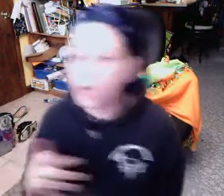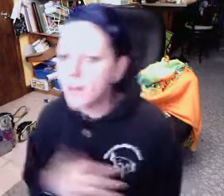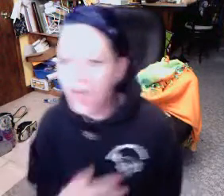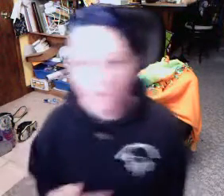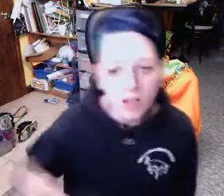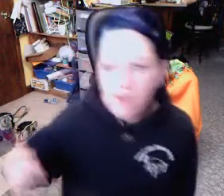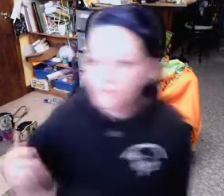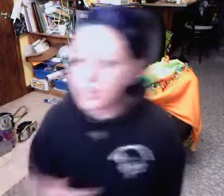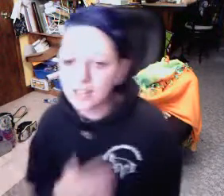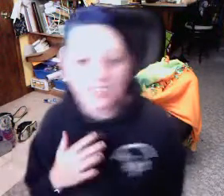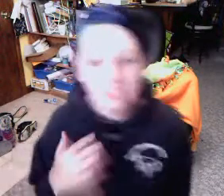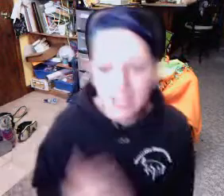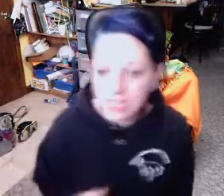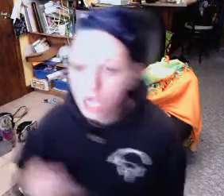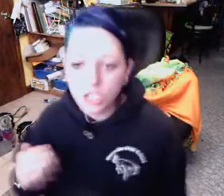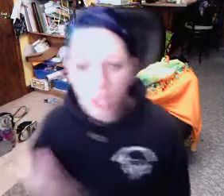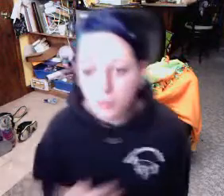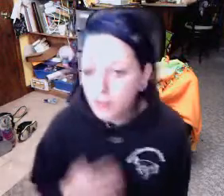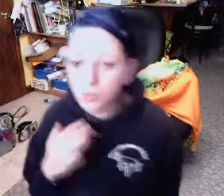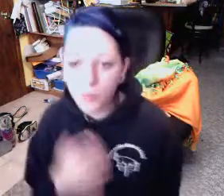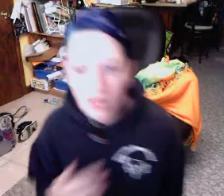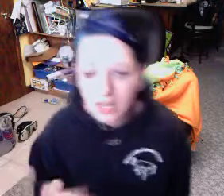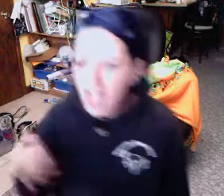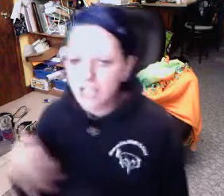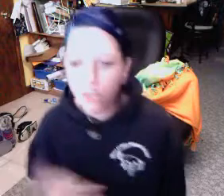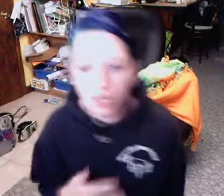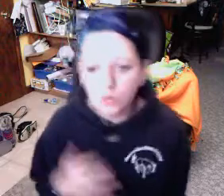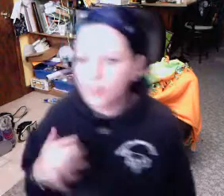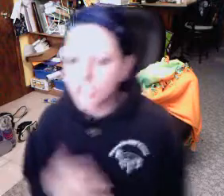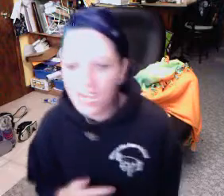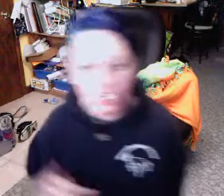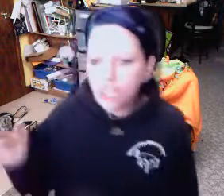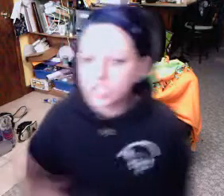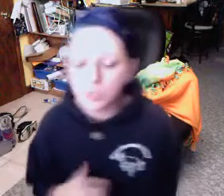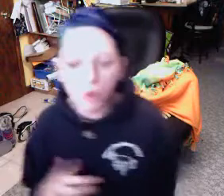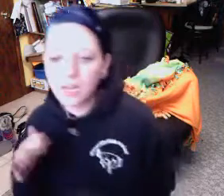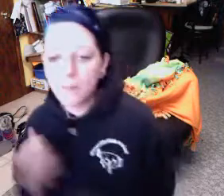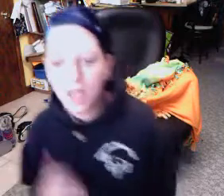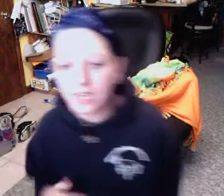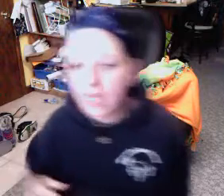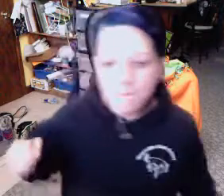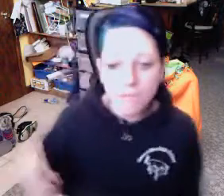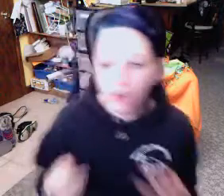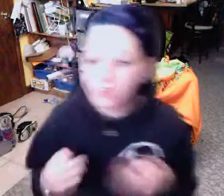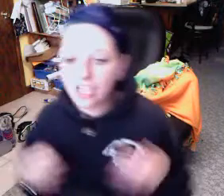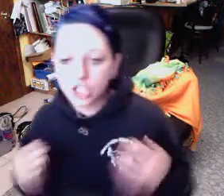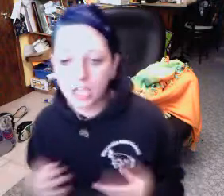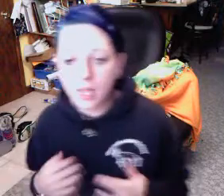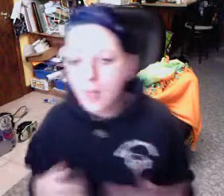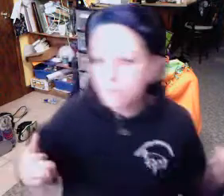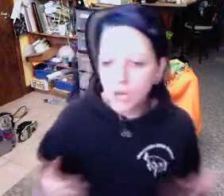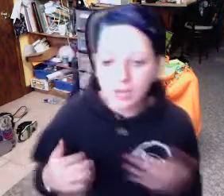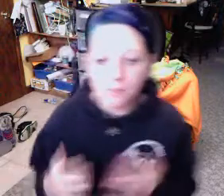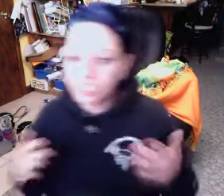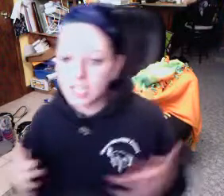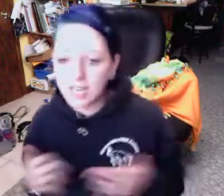pill popper, faded like skinnies, young money we winning, I told her if I change, she won't get a penny, milking that shit, pregnant bitch